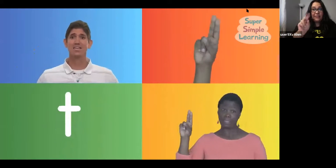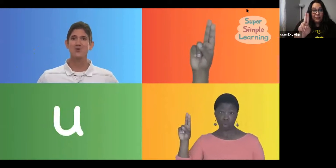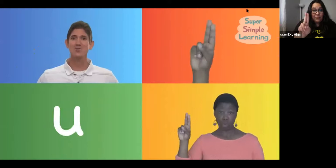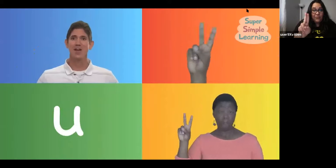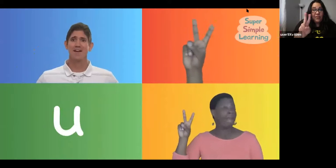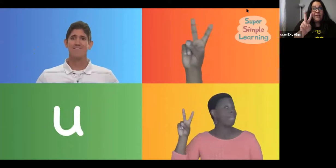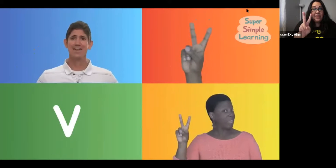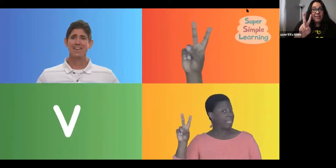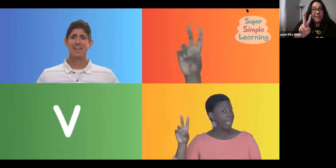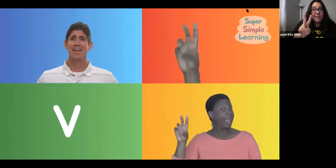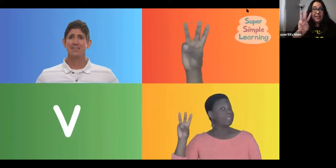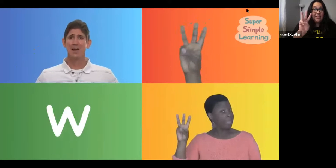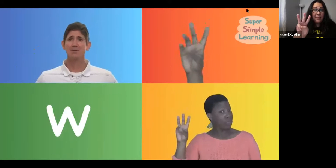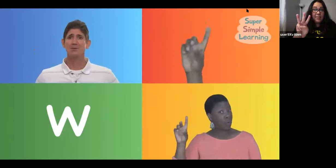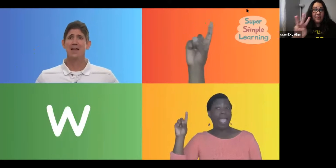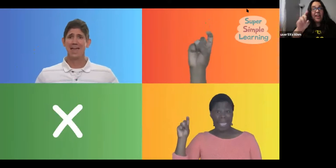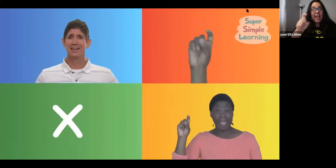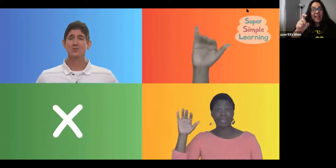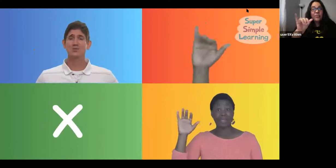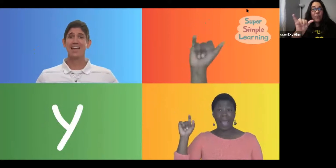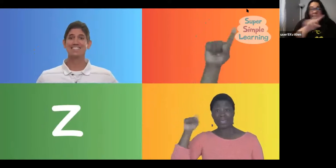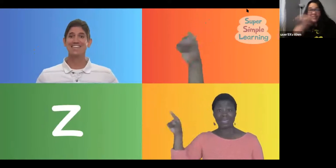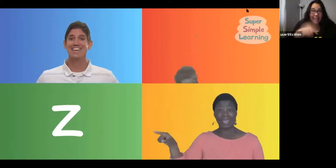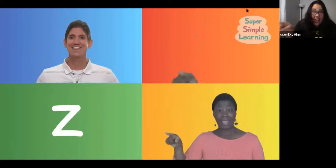U, V, W, X, Y, Z.